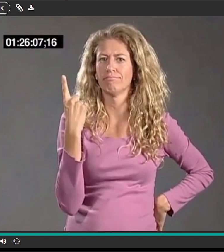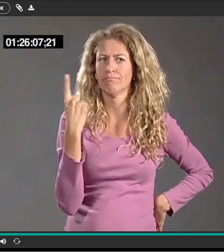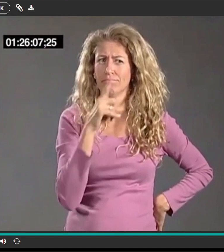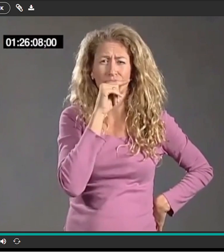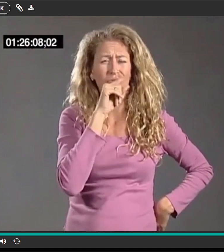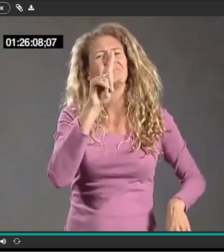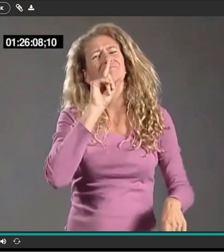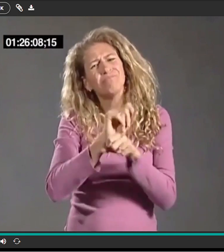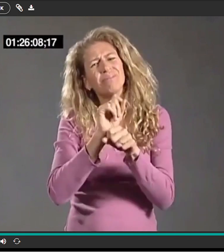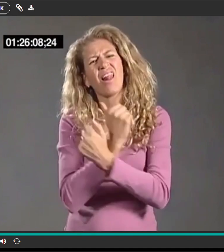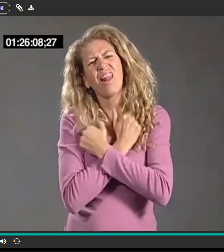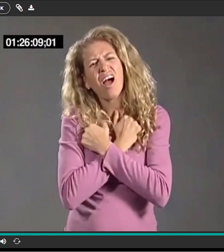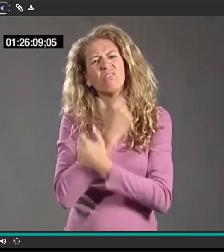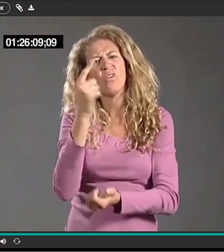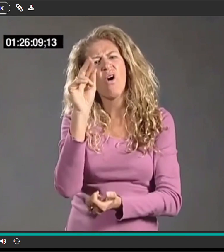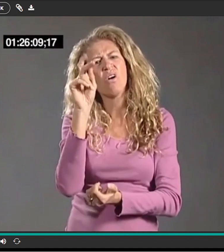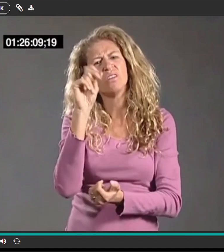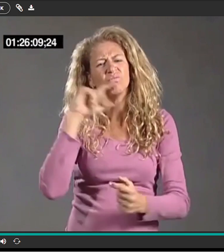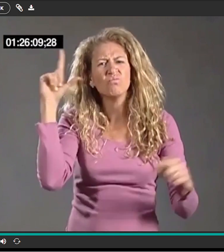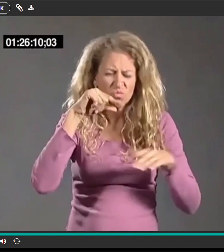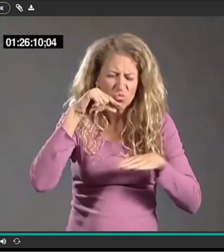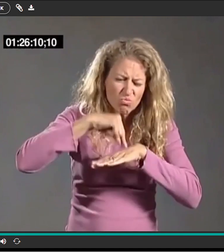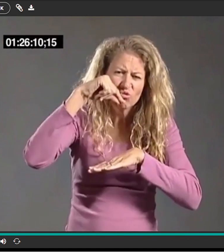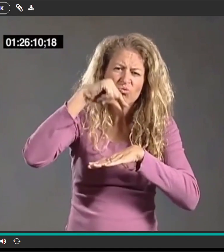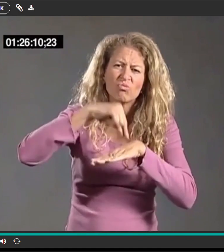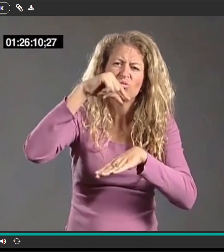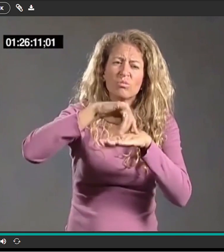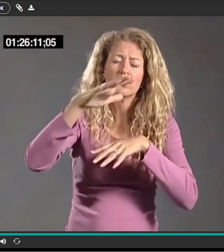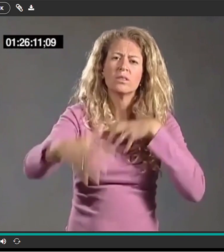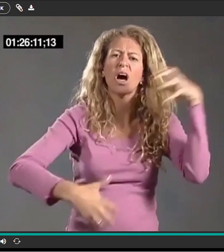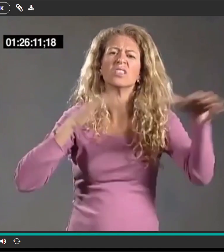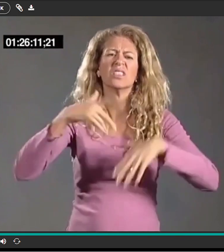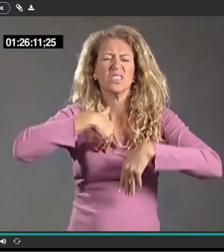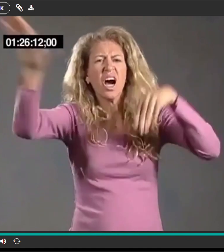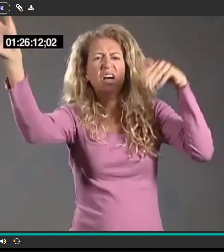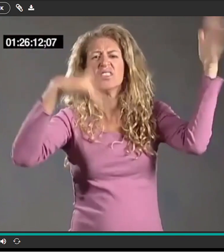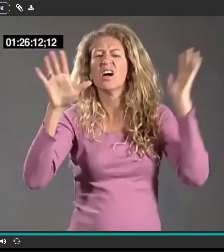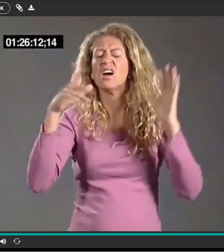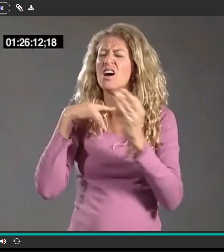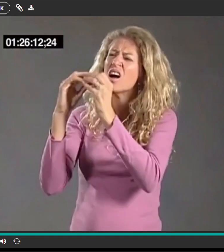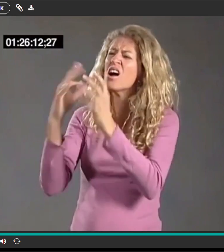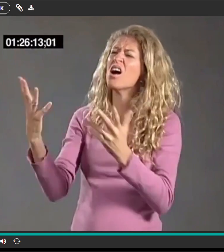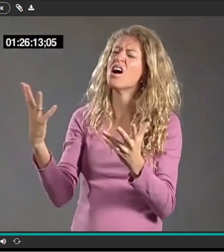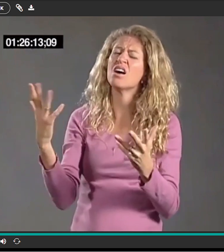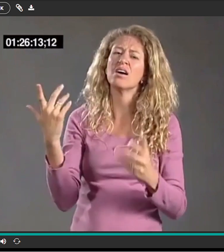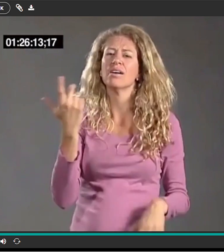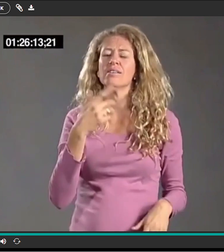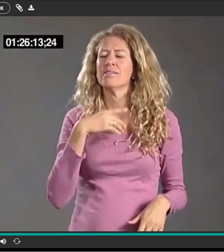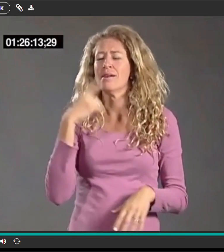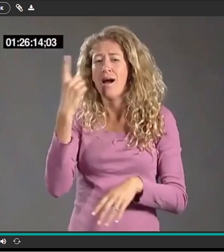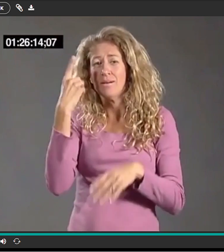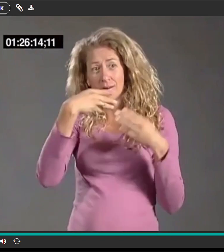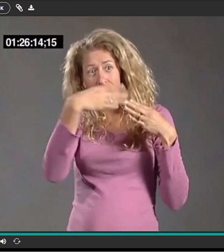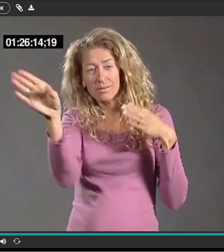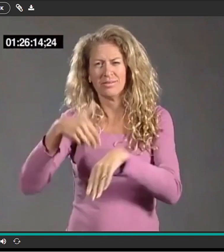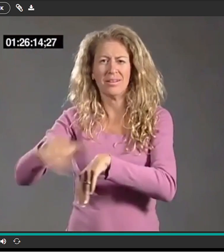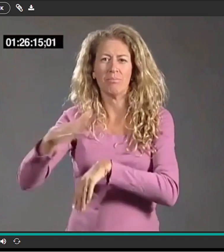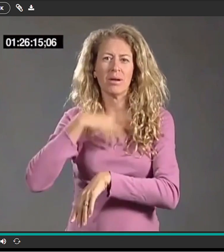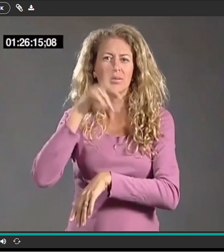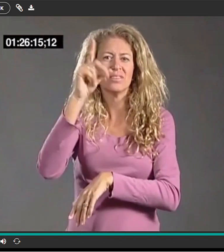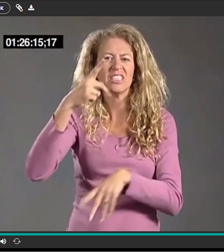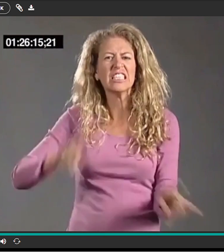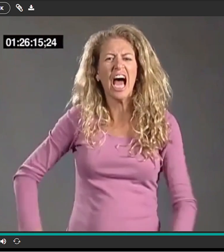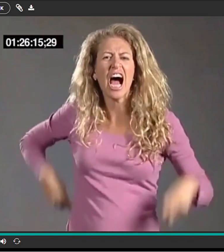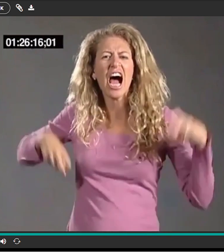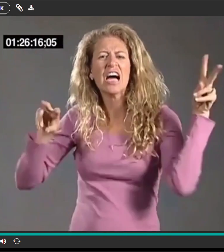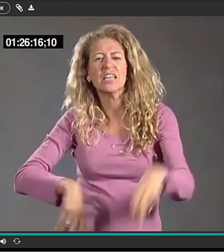I get why farmers always have a scarecrow in their garden. Because, yeah, they just kept coming back. It was so hard to get them away. I